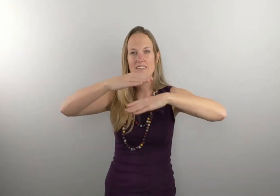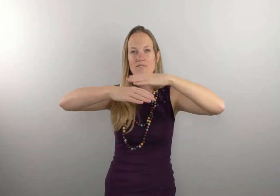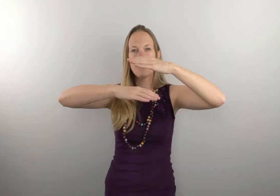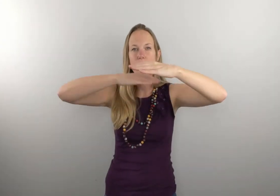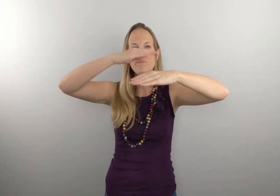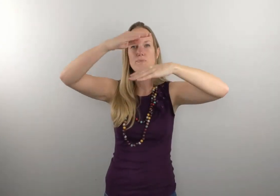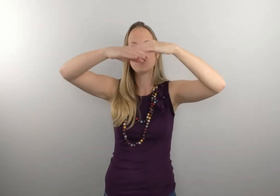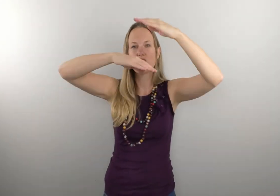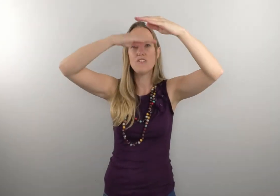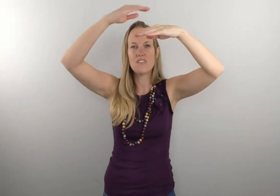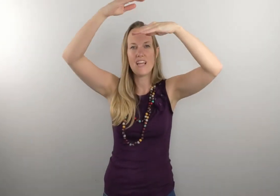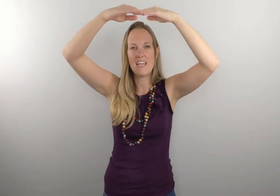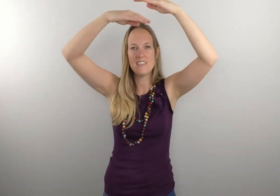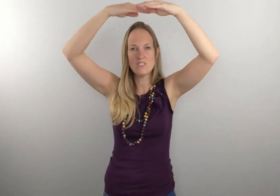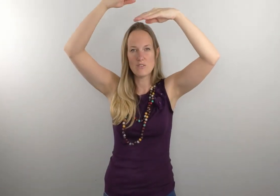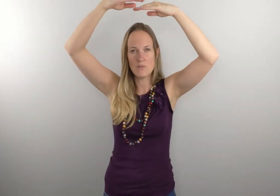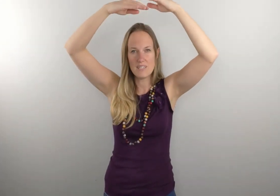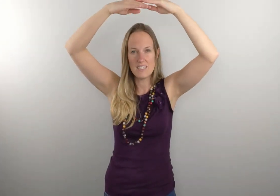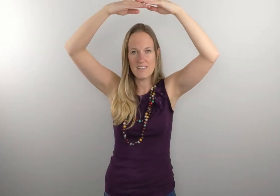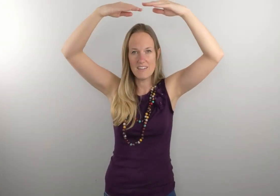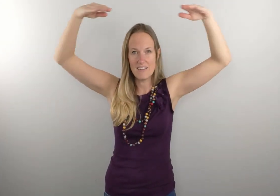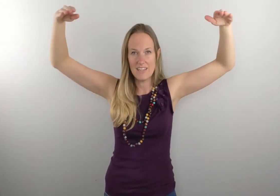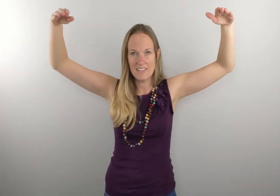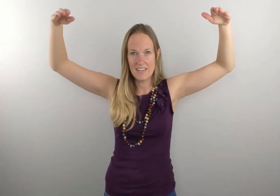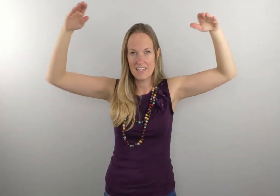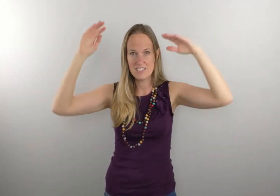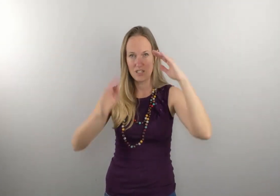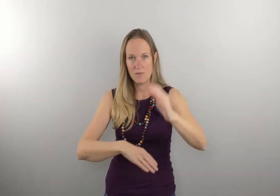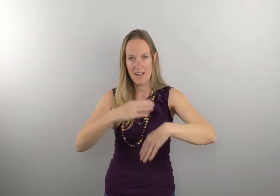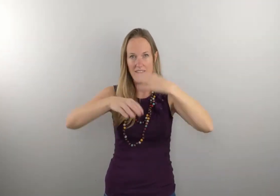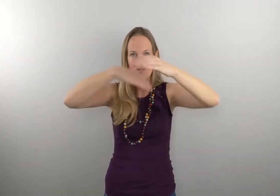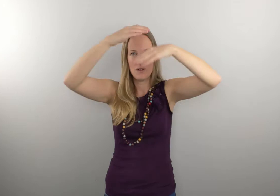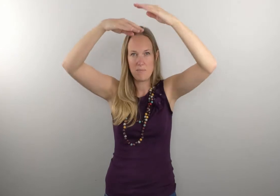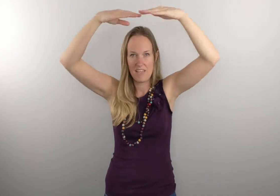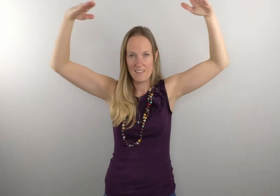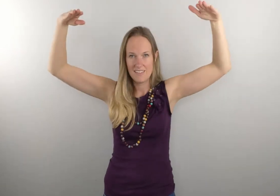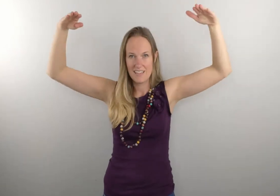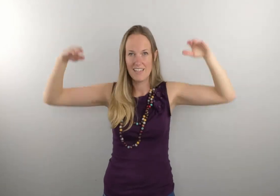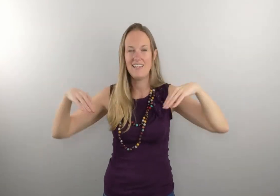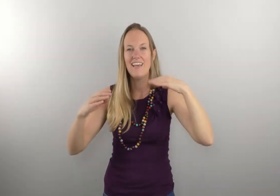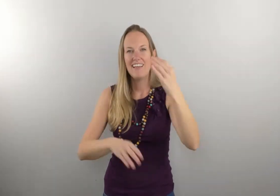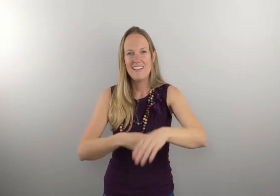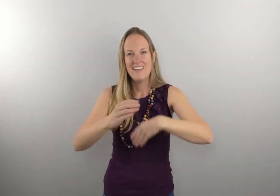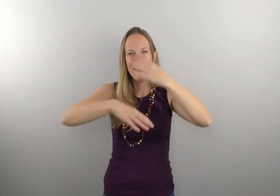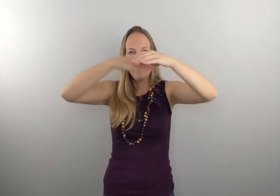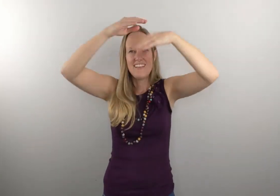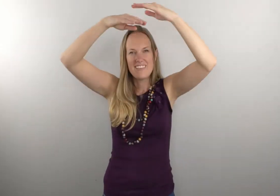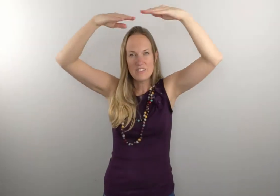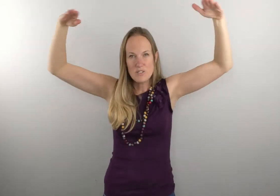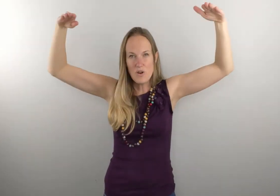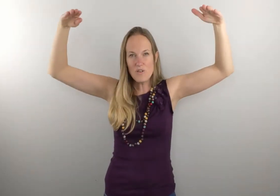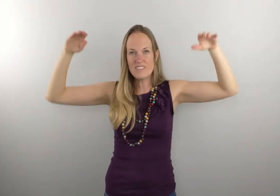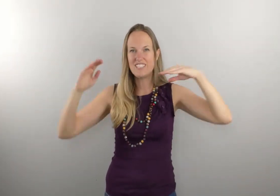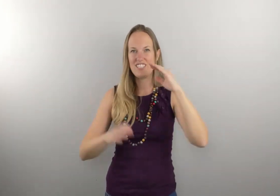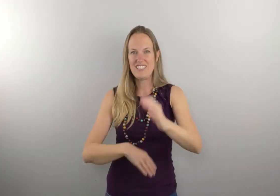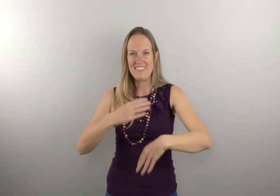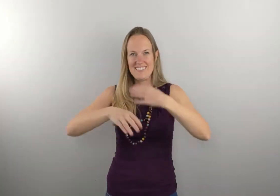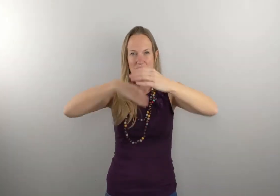of circle your hands over one another and then kind of show where heaven would be, okay? Those gold streets way